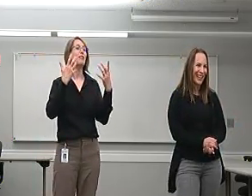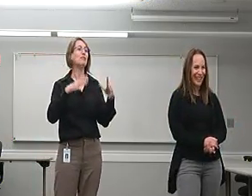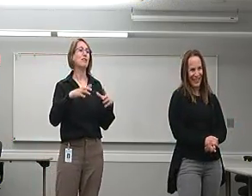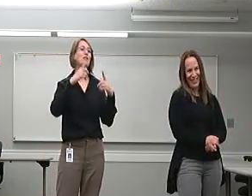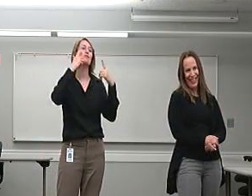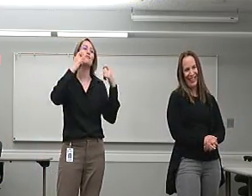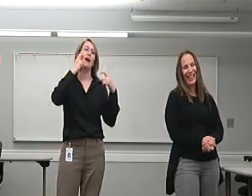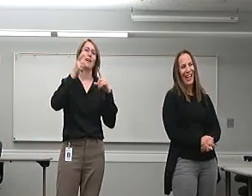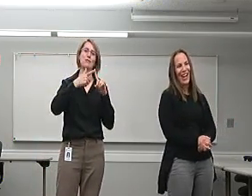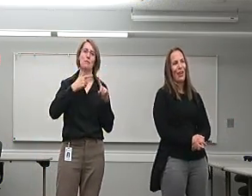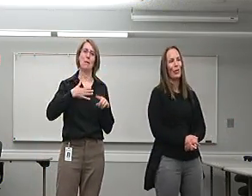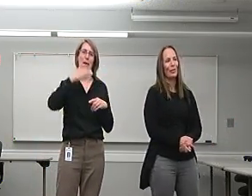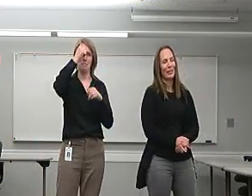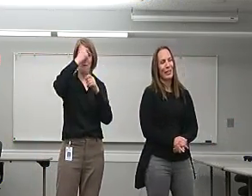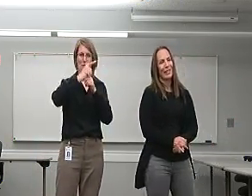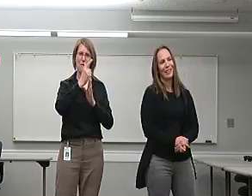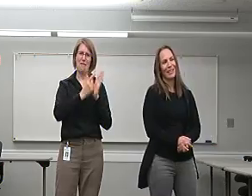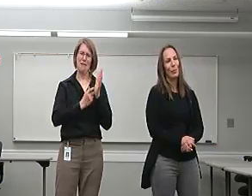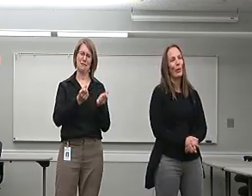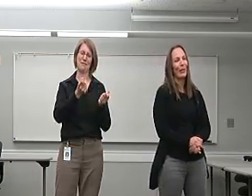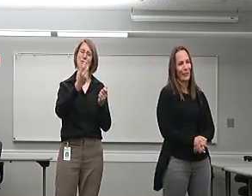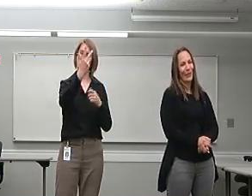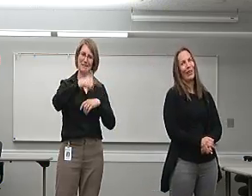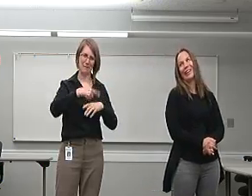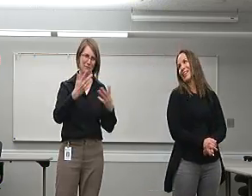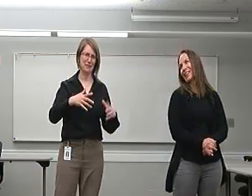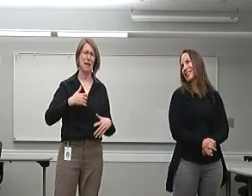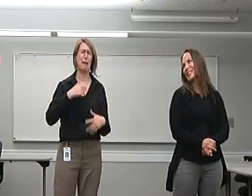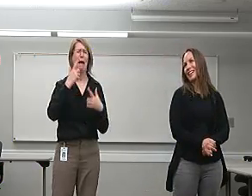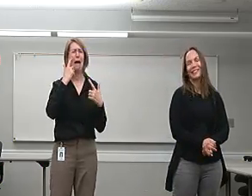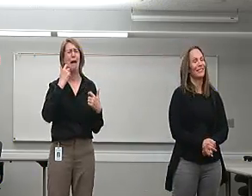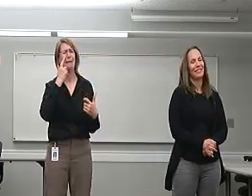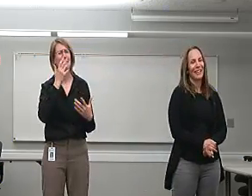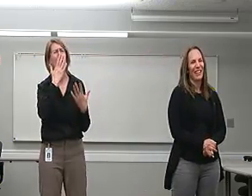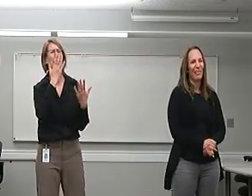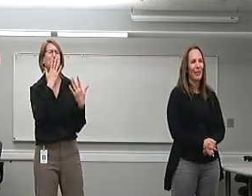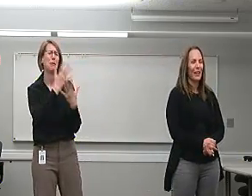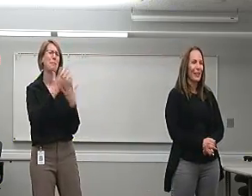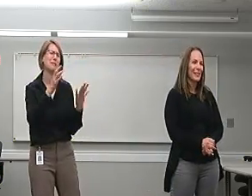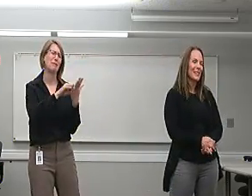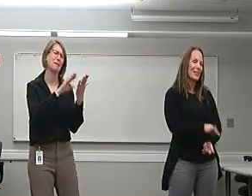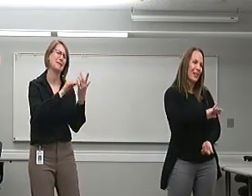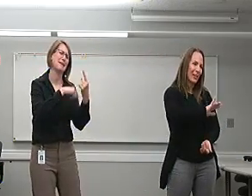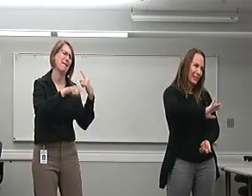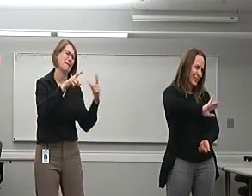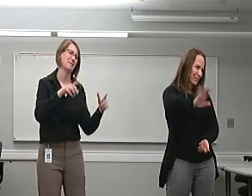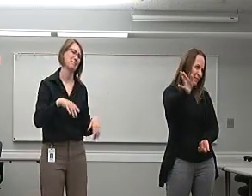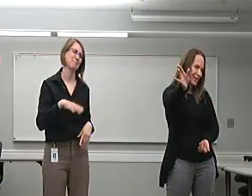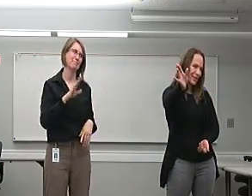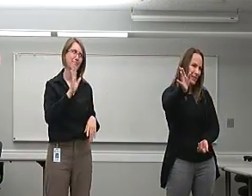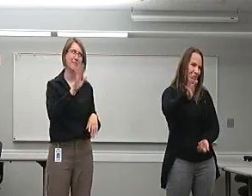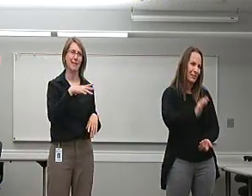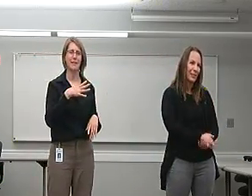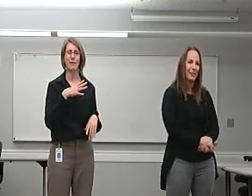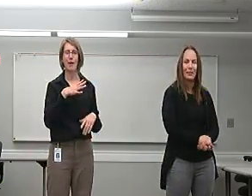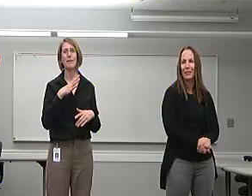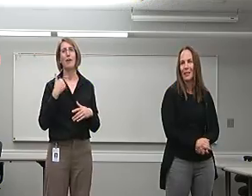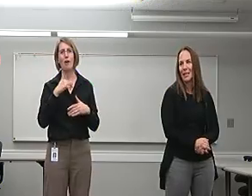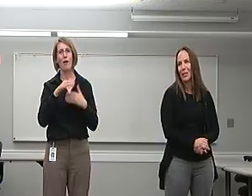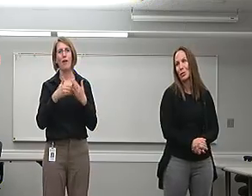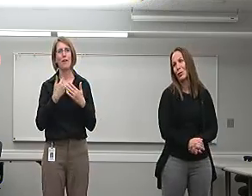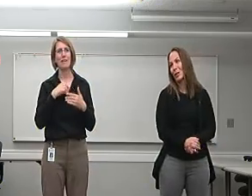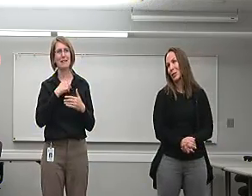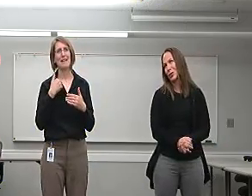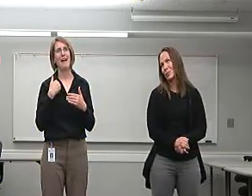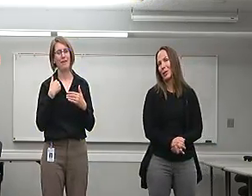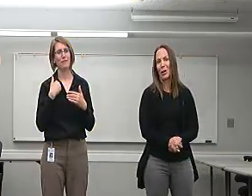Oh. ugly cry. That's all right. We got lots of tears ahead of us. That's all good. Well, you guys, thank you so much. Oh my